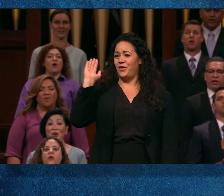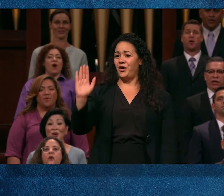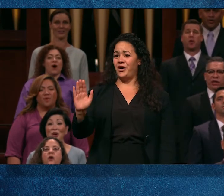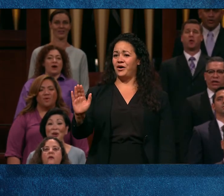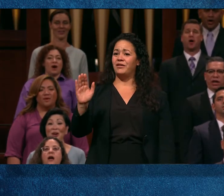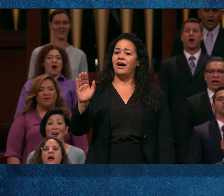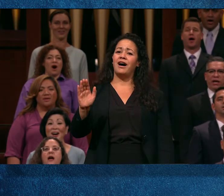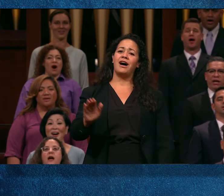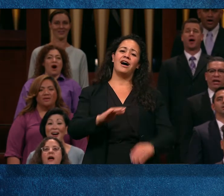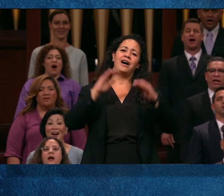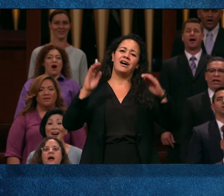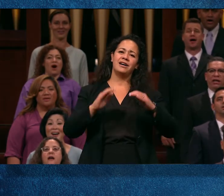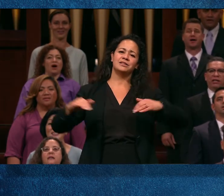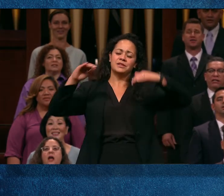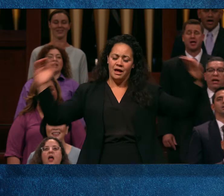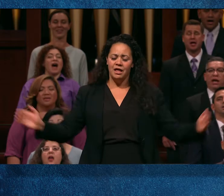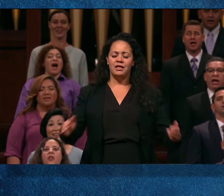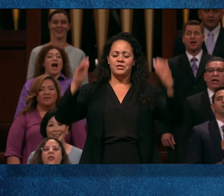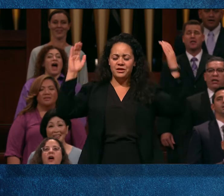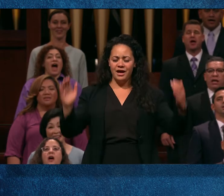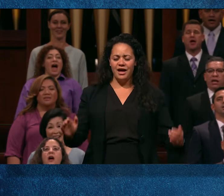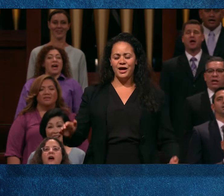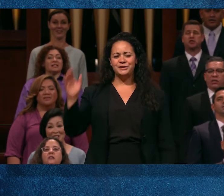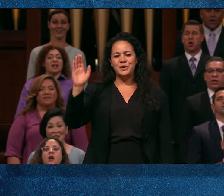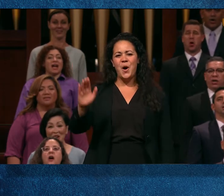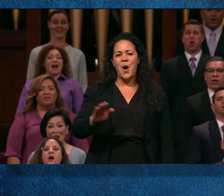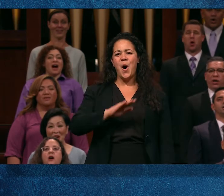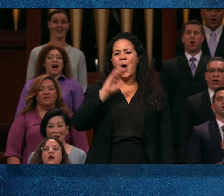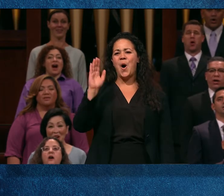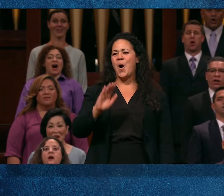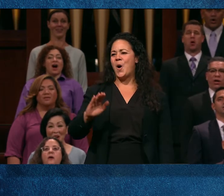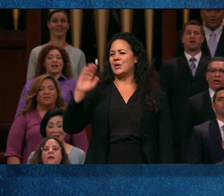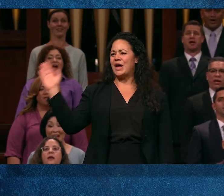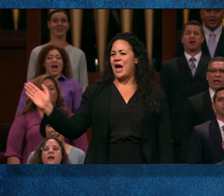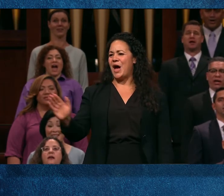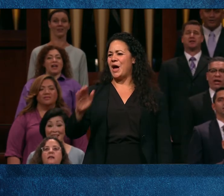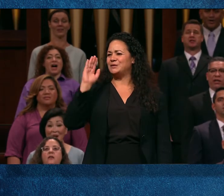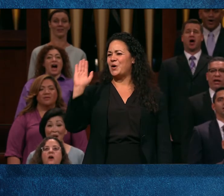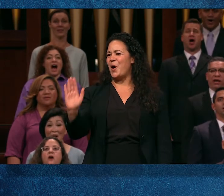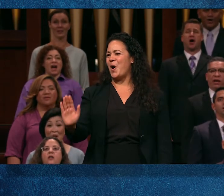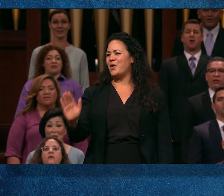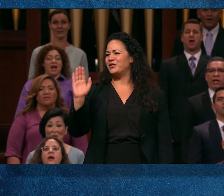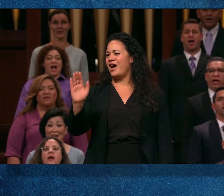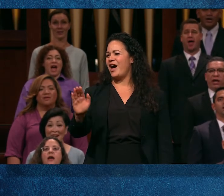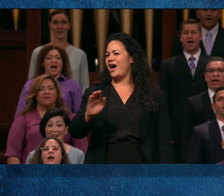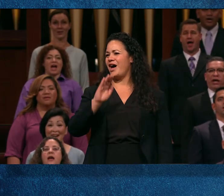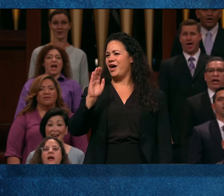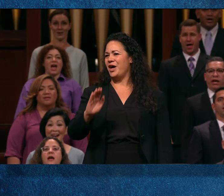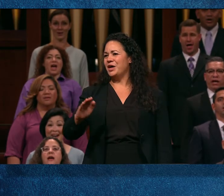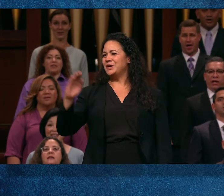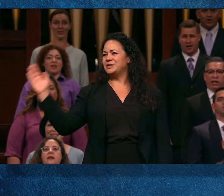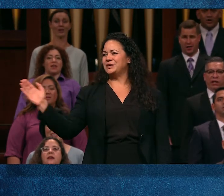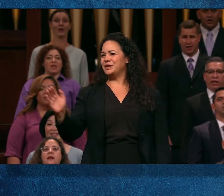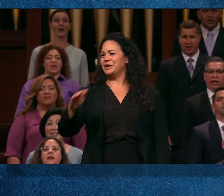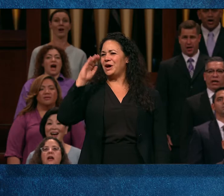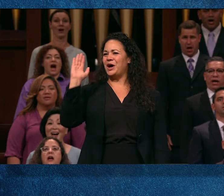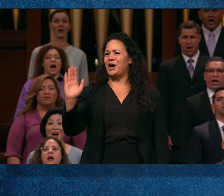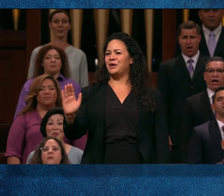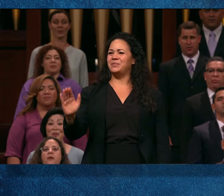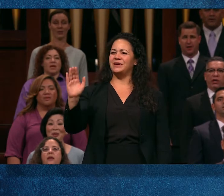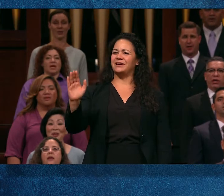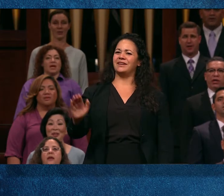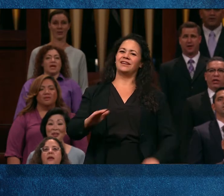for us, That hope is already